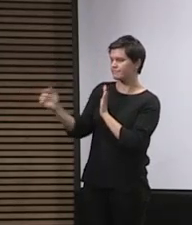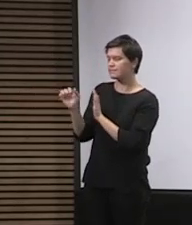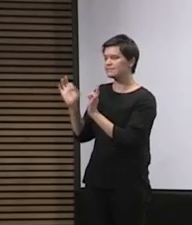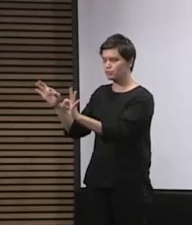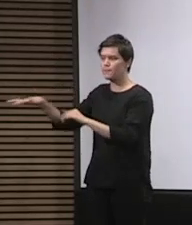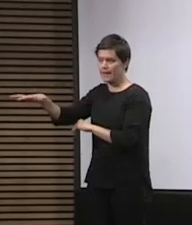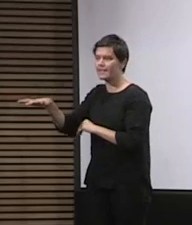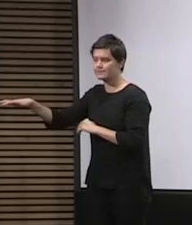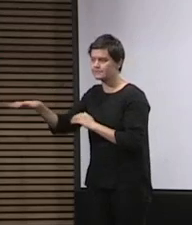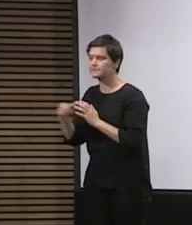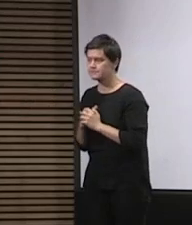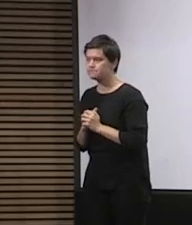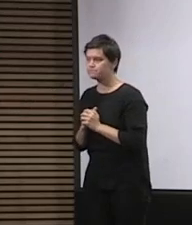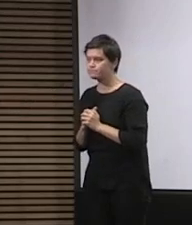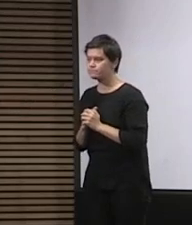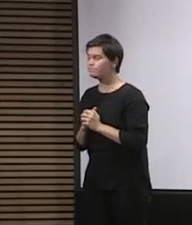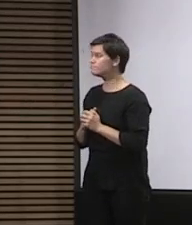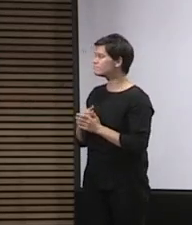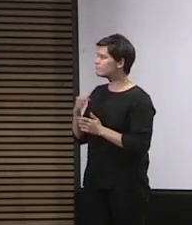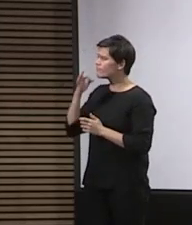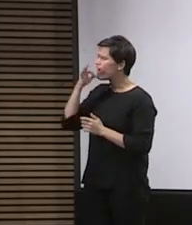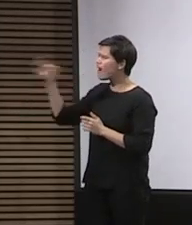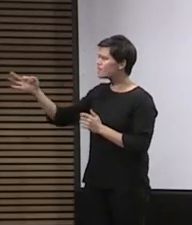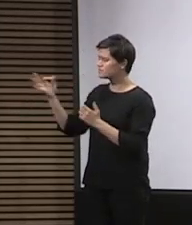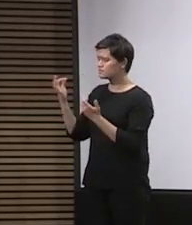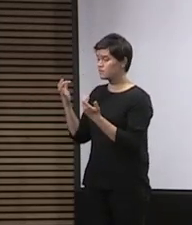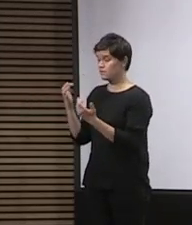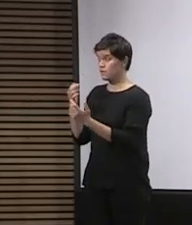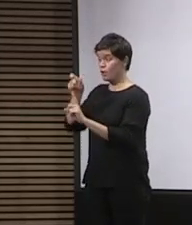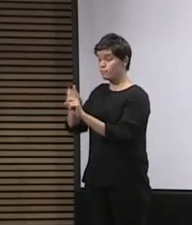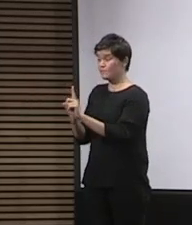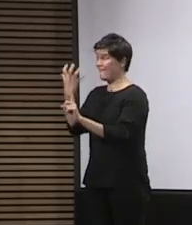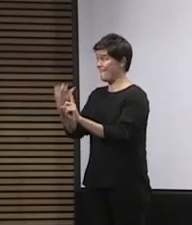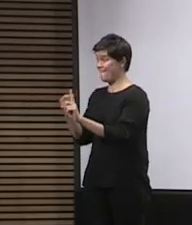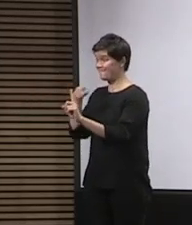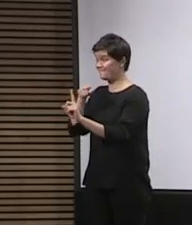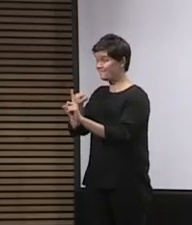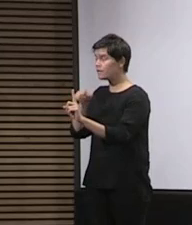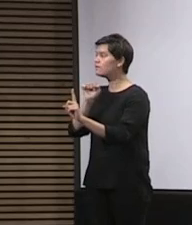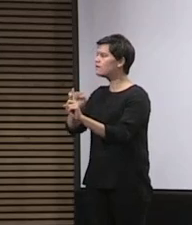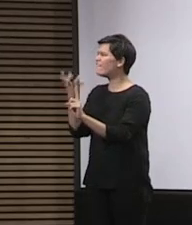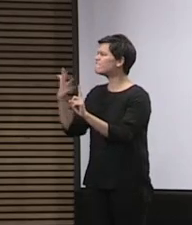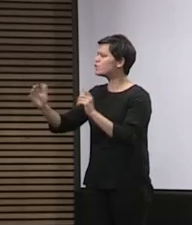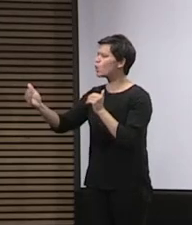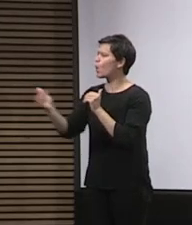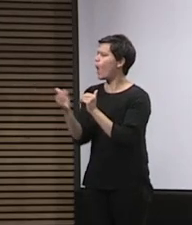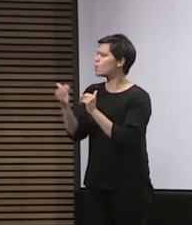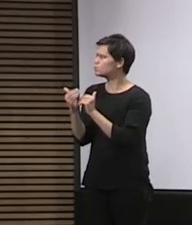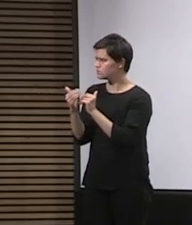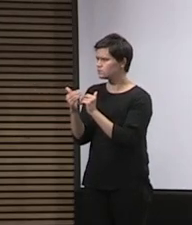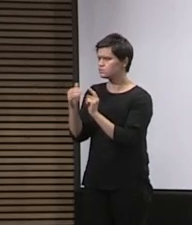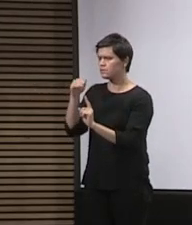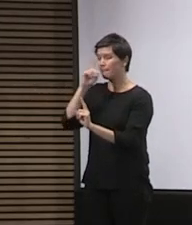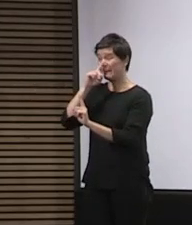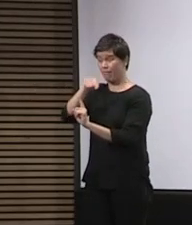Has capacity for contact tracing been scaled up yet, and can it be done remotely yet? Sorry, could you say the beginning of your question? Has the